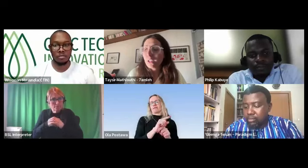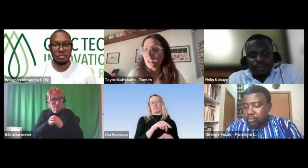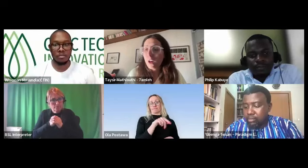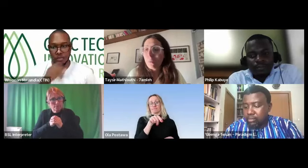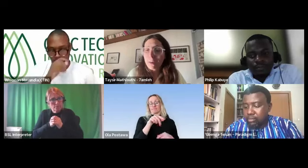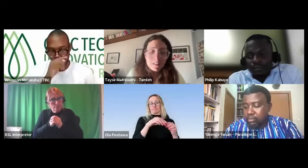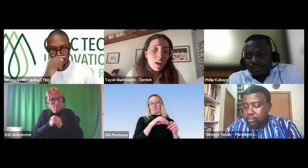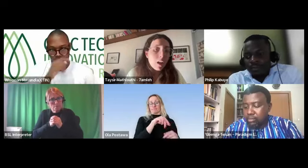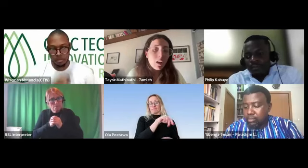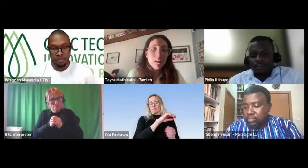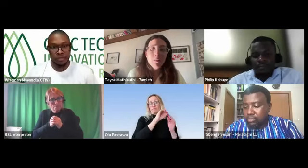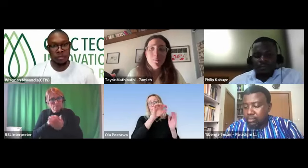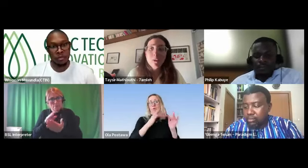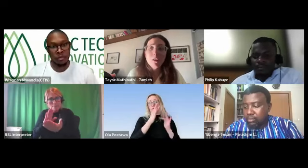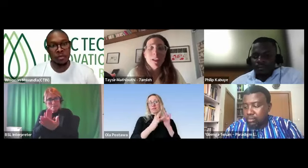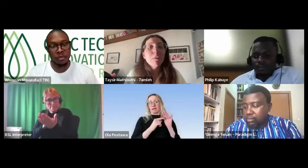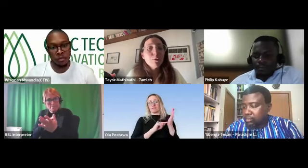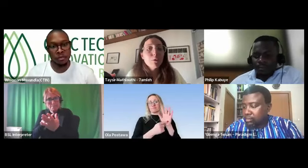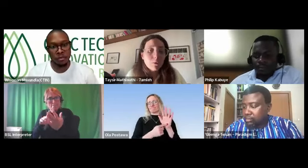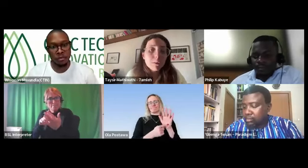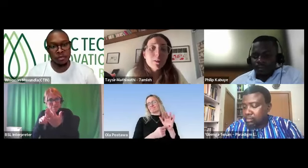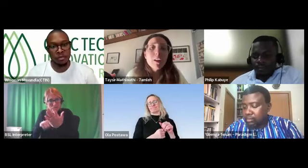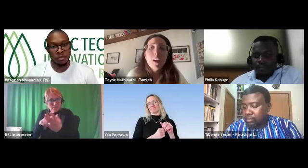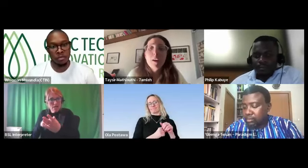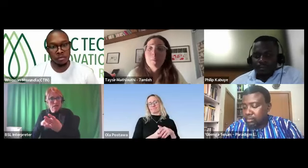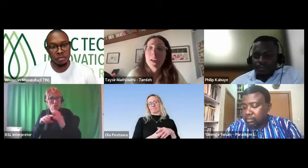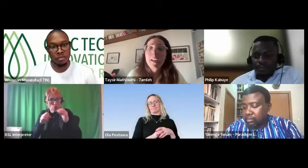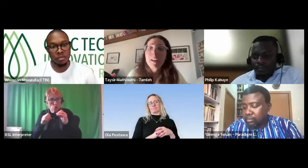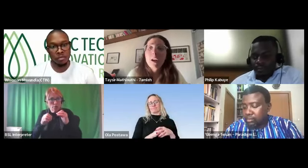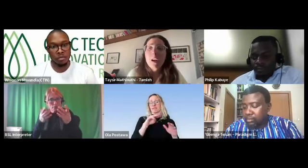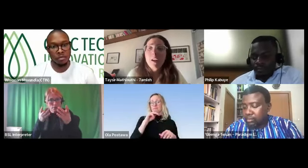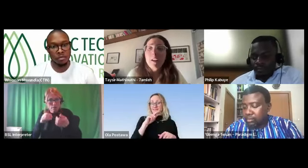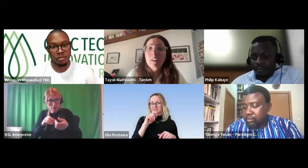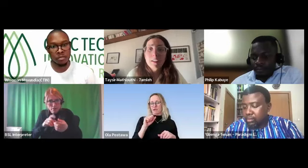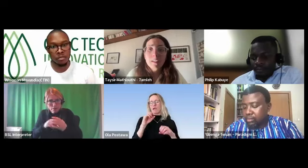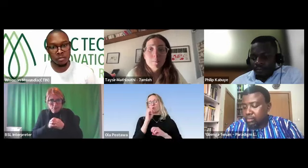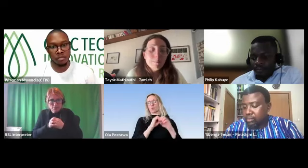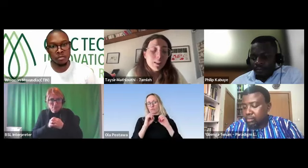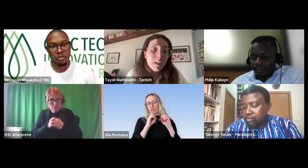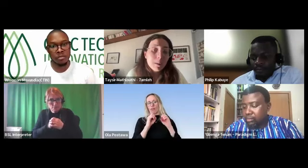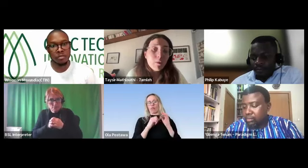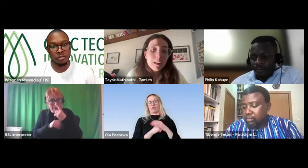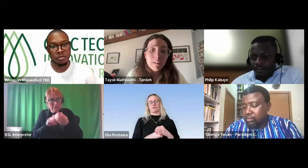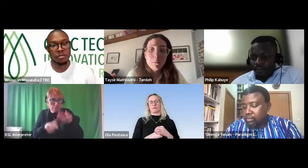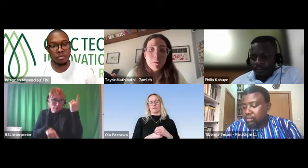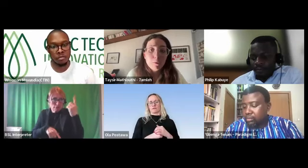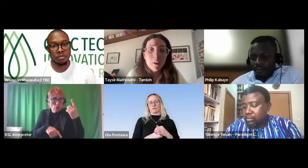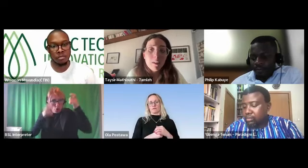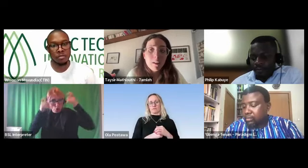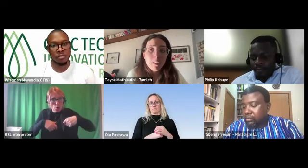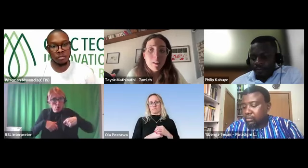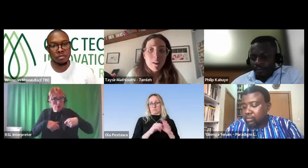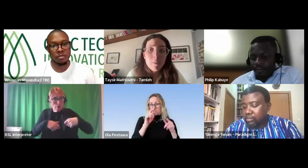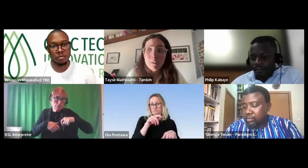So basically, Meta, Google can go to court and can be held accountable